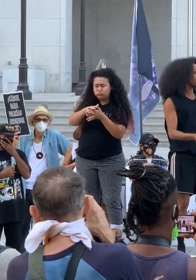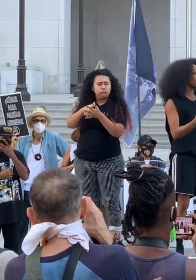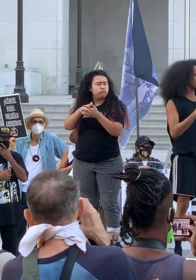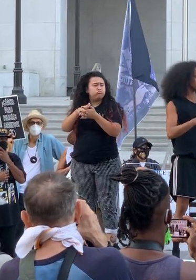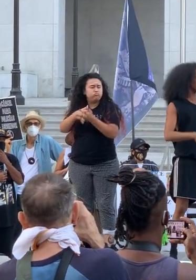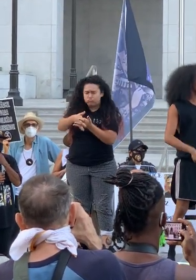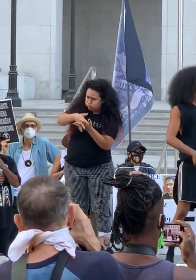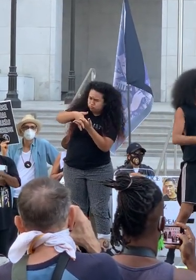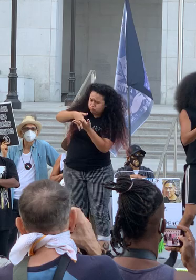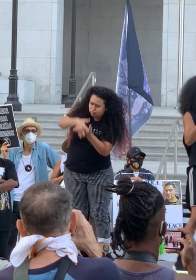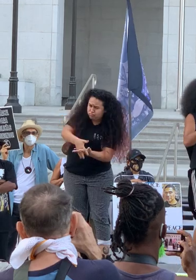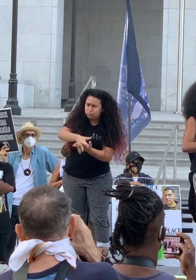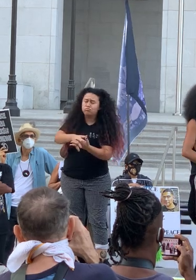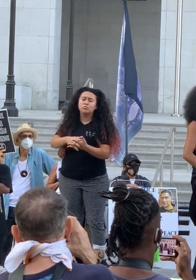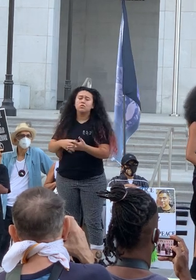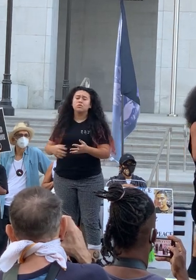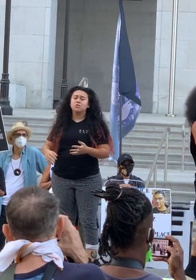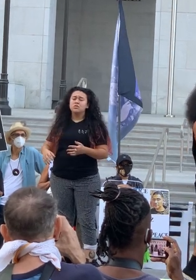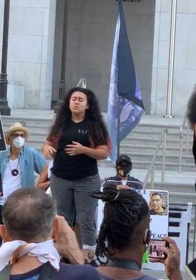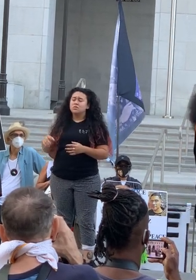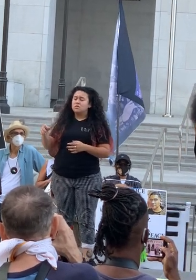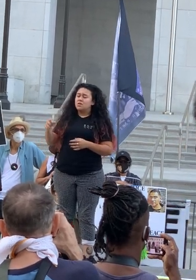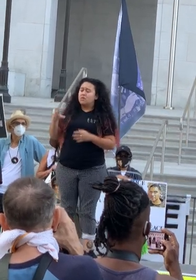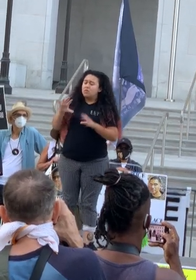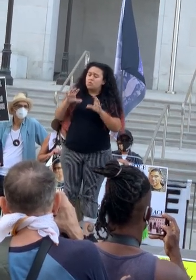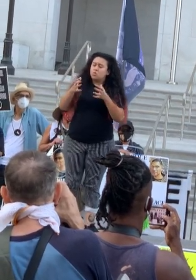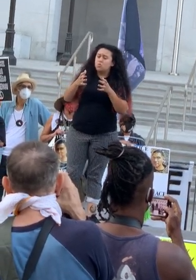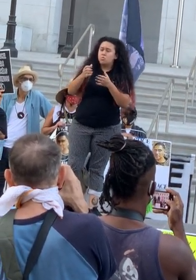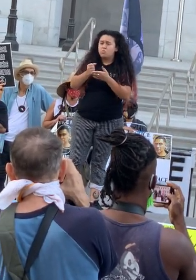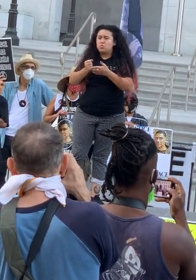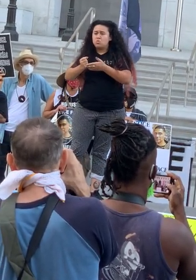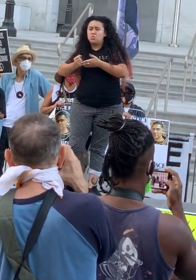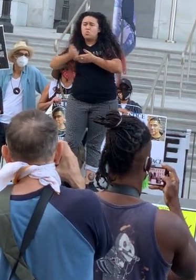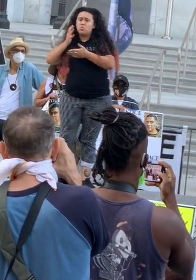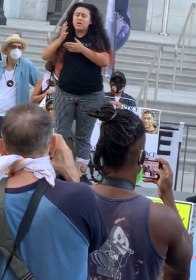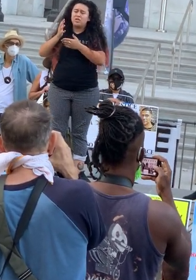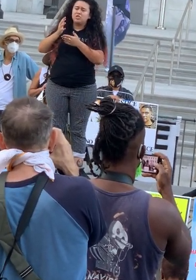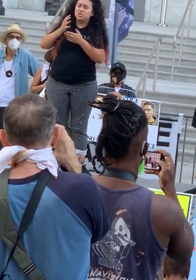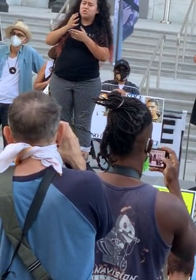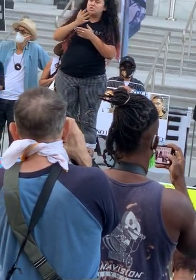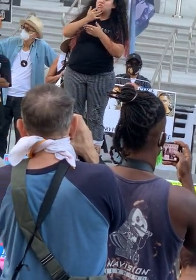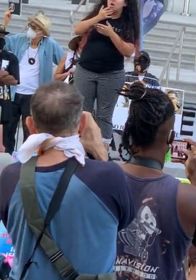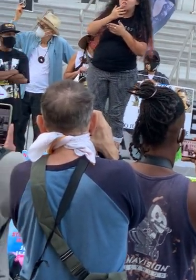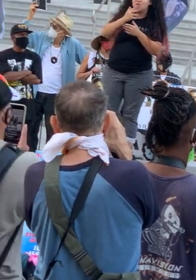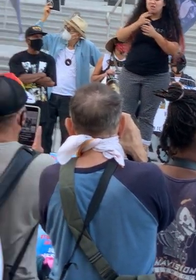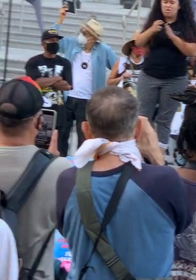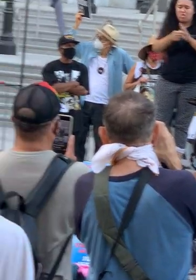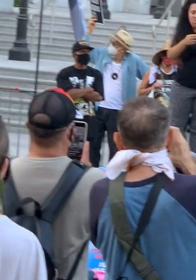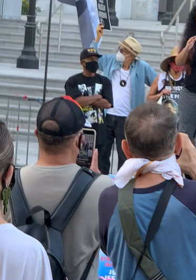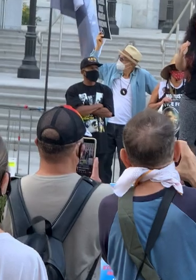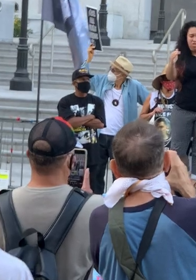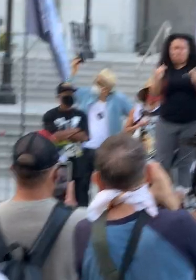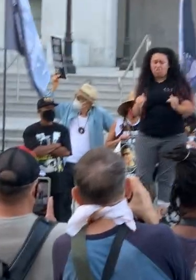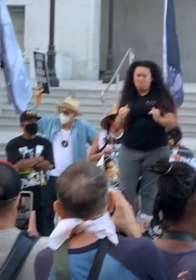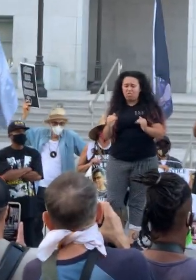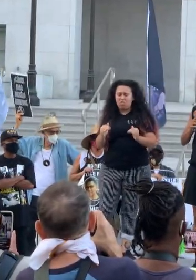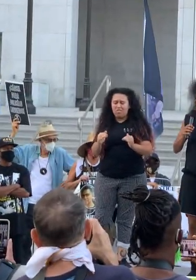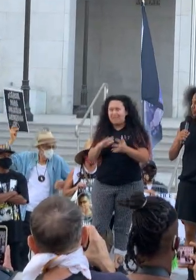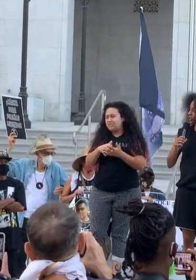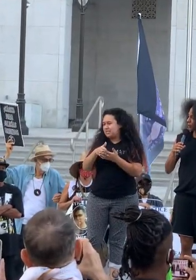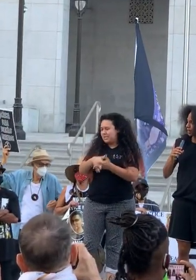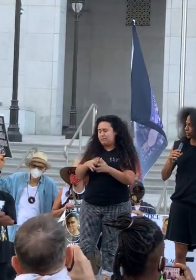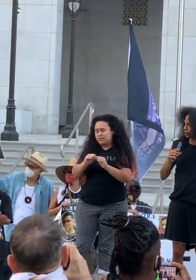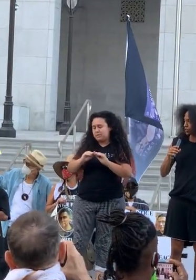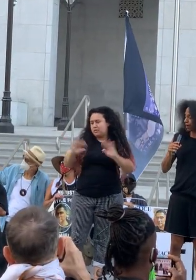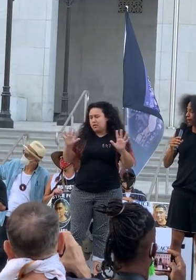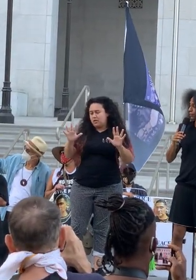insidious and pervasive class is and color? Oh, it's so clear. It's so deeply pervasive. I want to remind you that